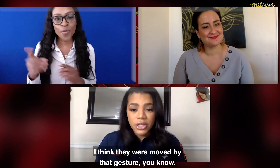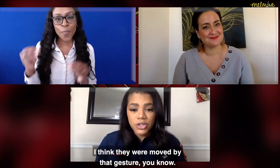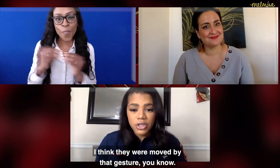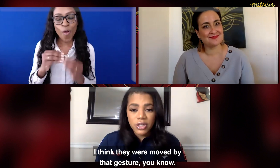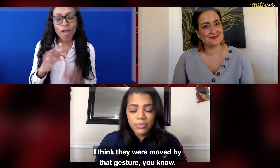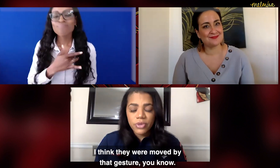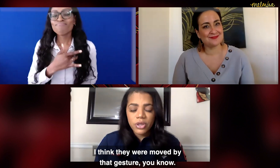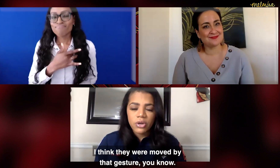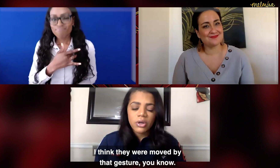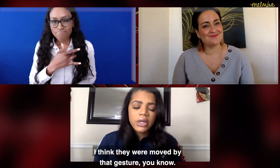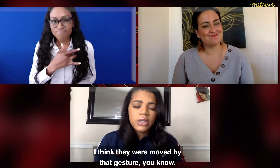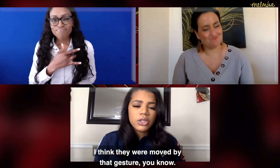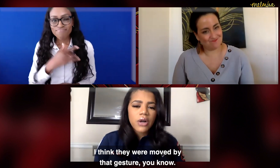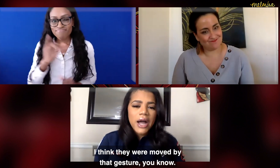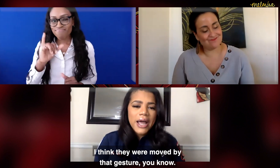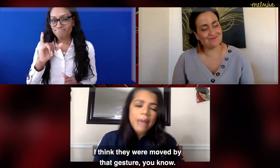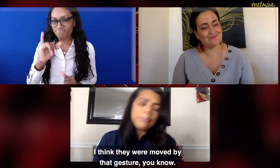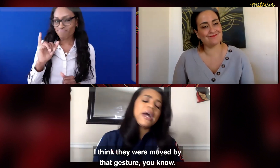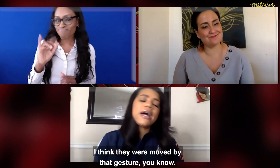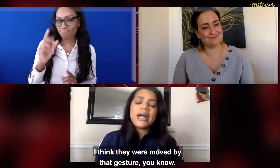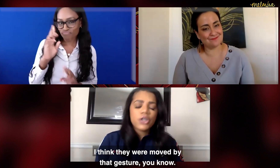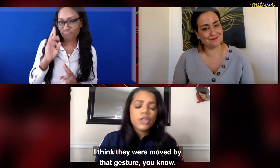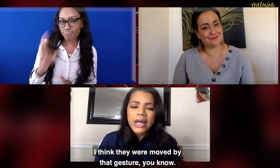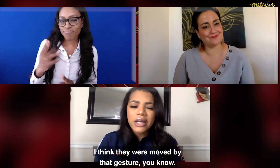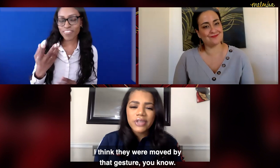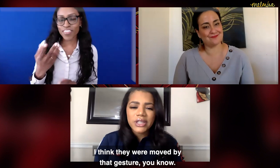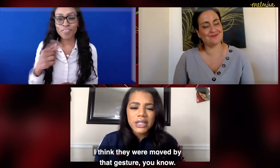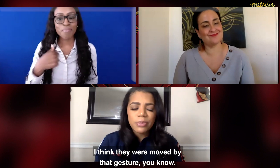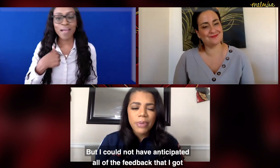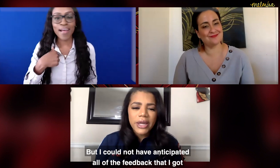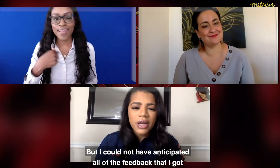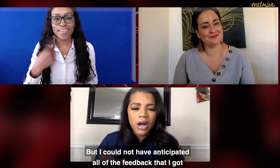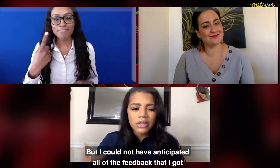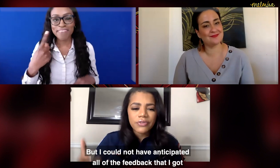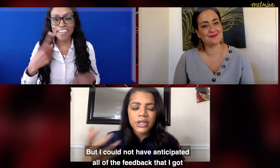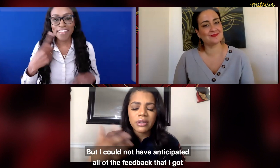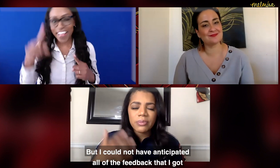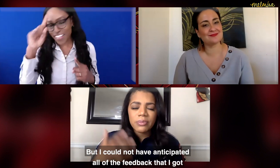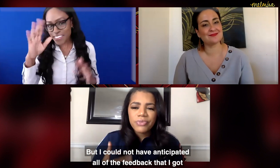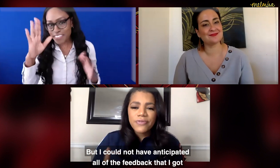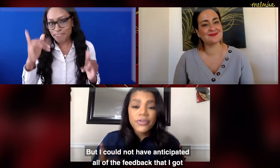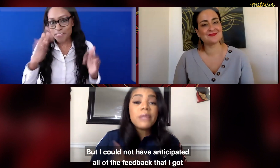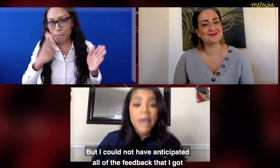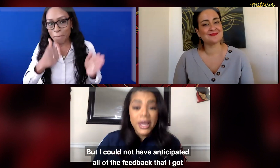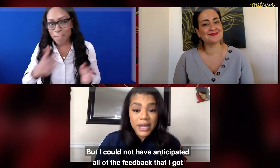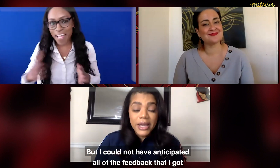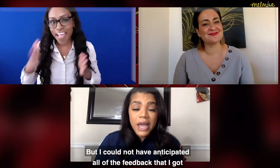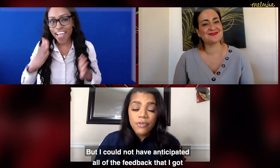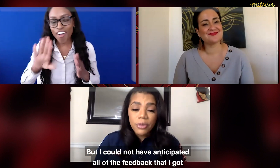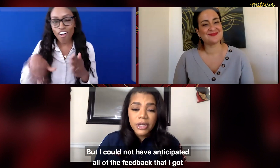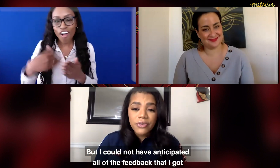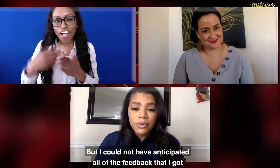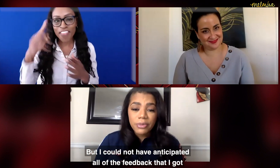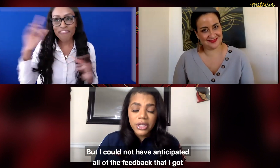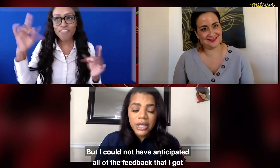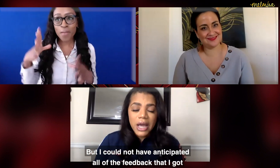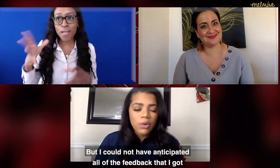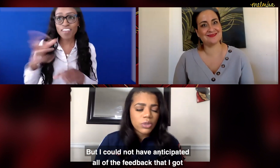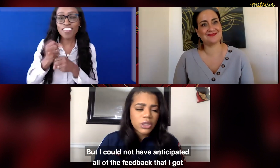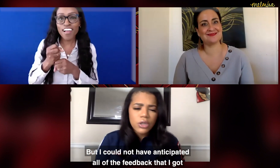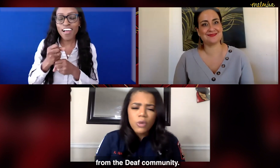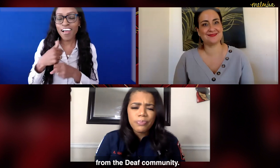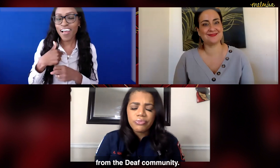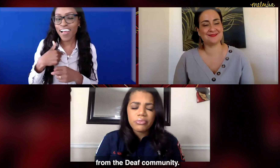that gesture. So I could not have anticipated all of the feedback that I got from the deaf community.